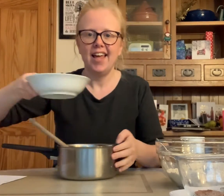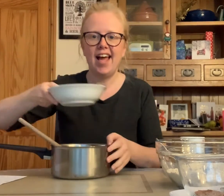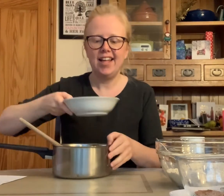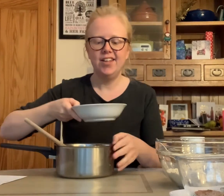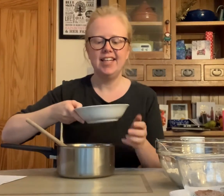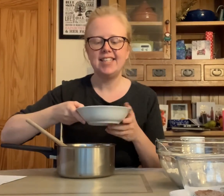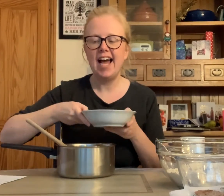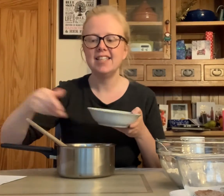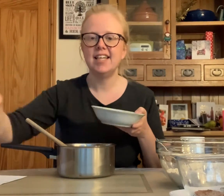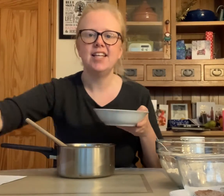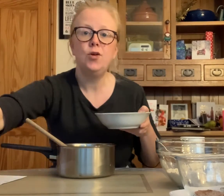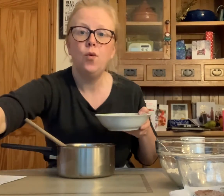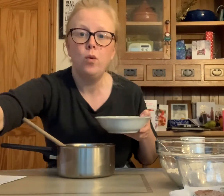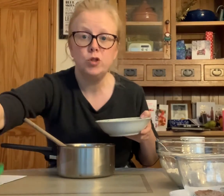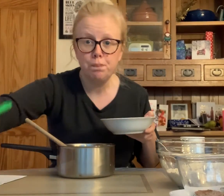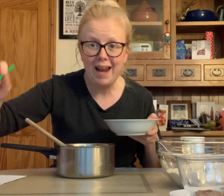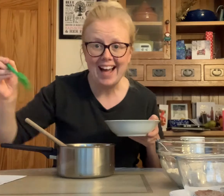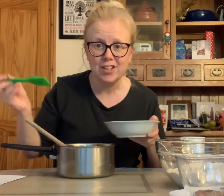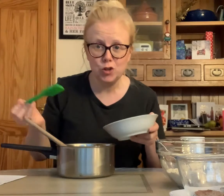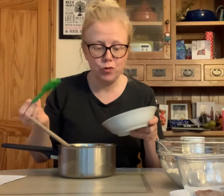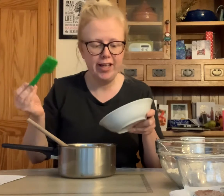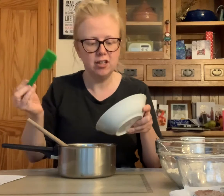You need to add in your black treacle.